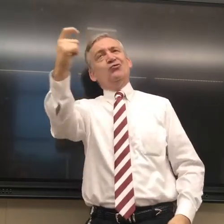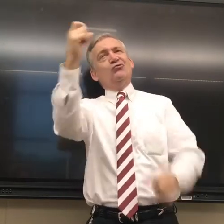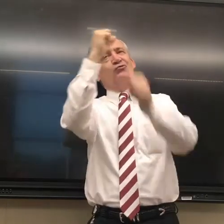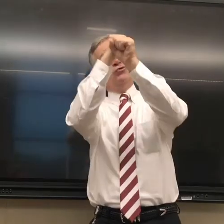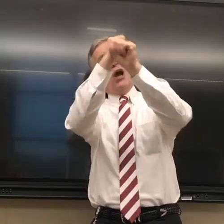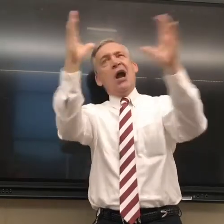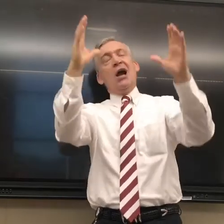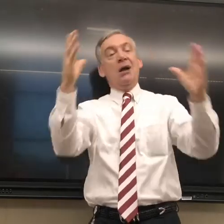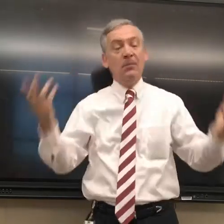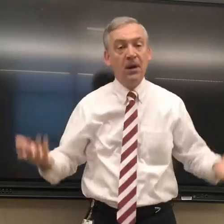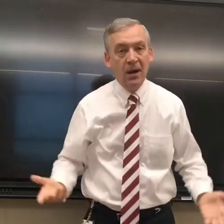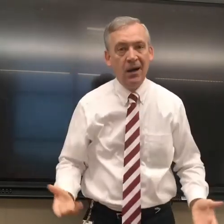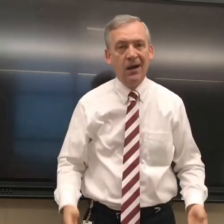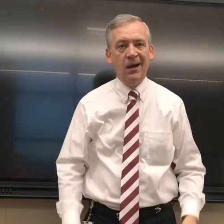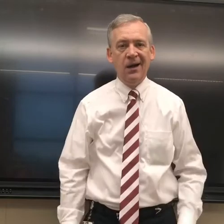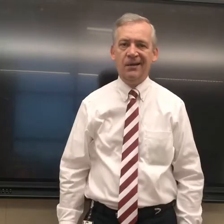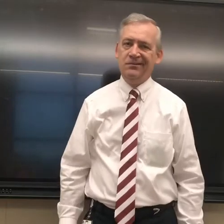For we knew better than that too.